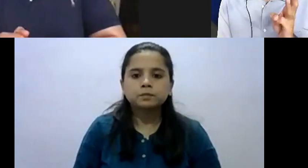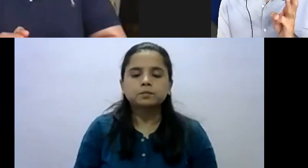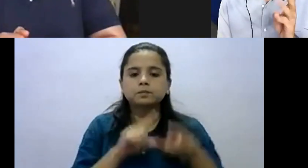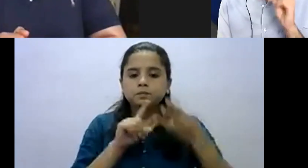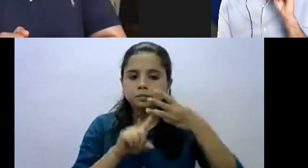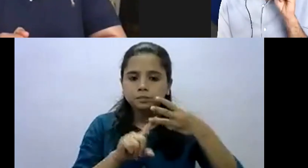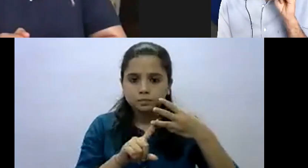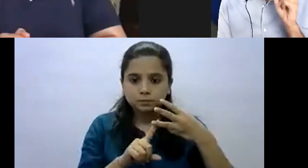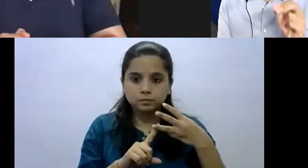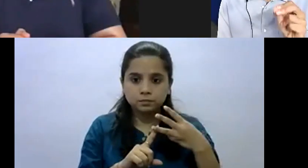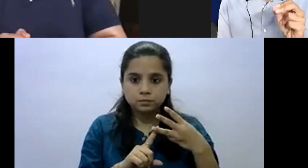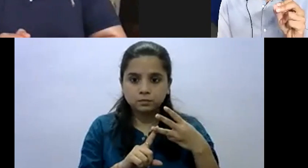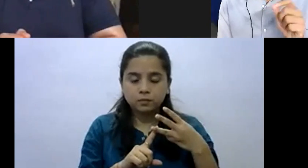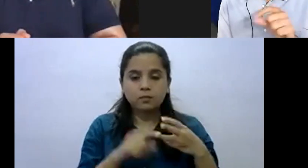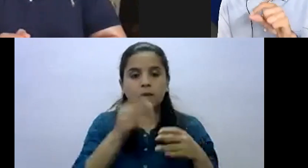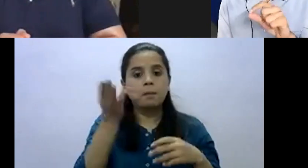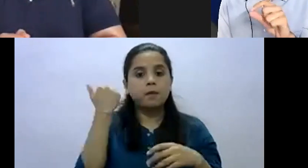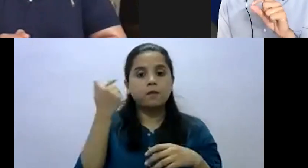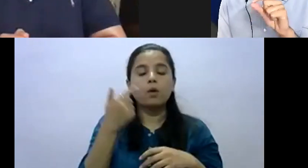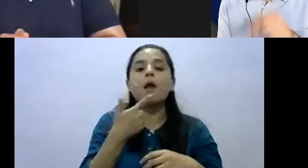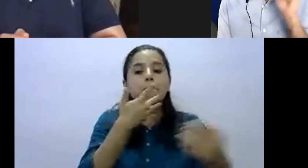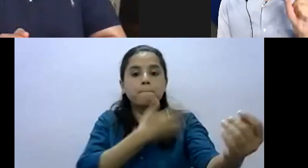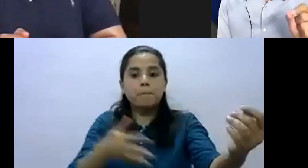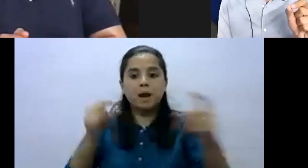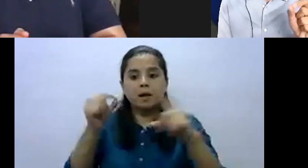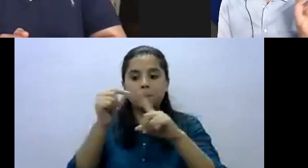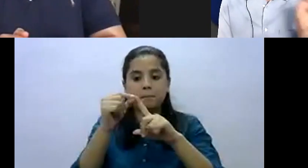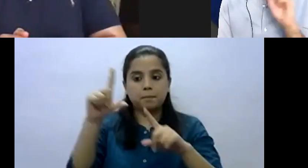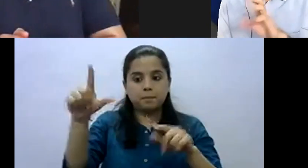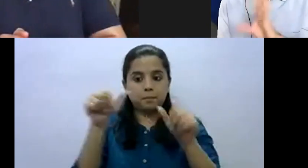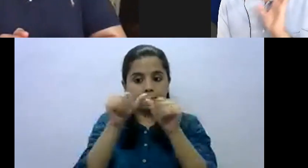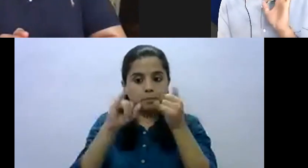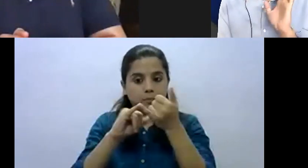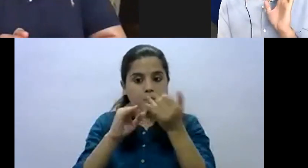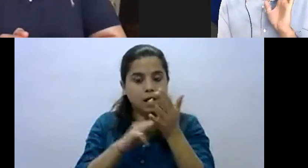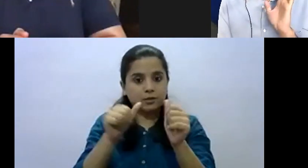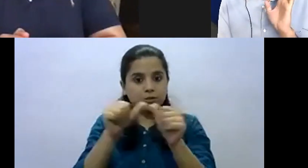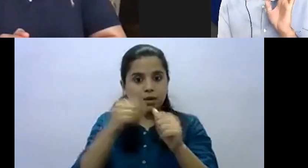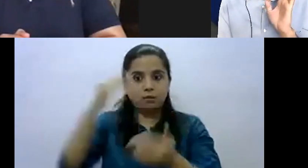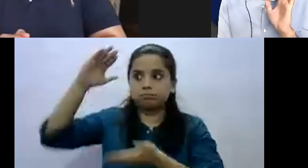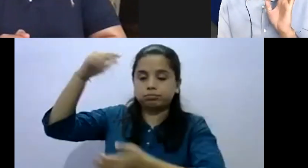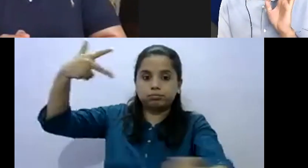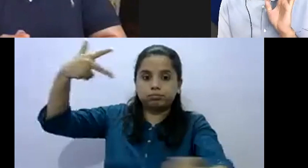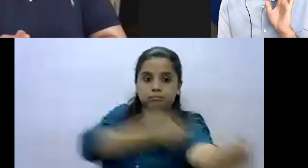Third, if you have plasma treatment in COVID, then you can't take the vaccine.